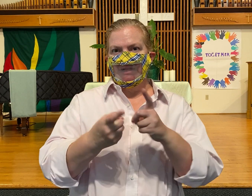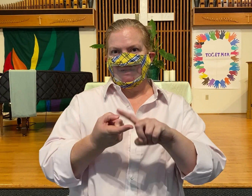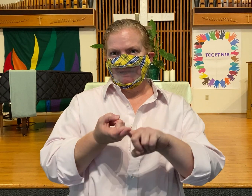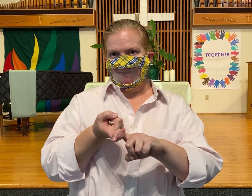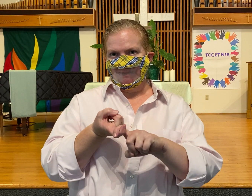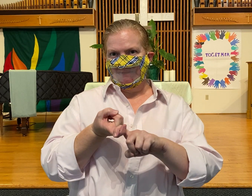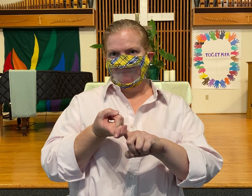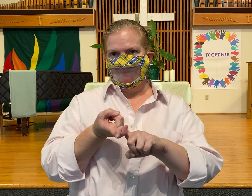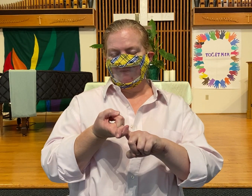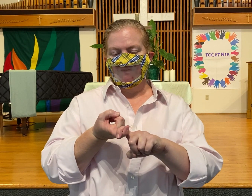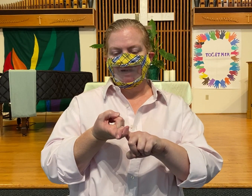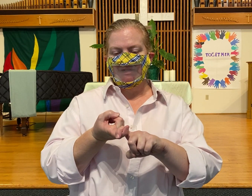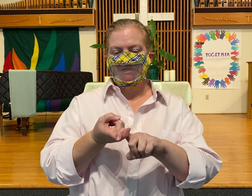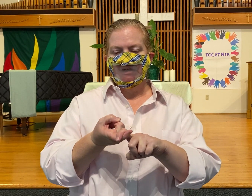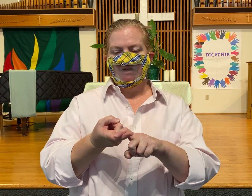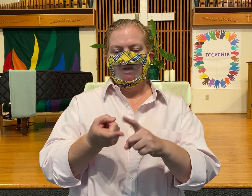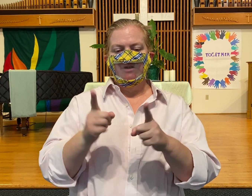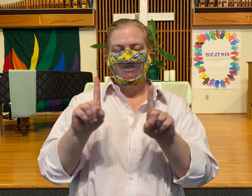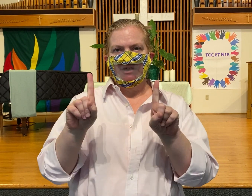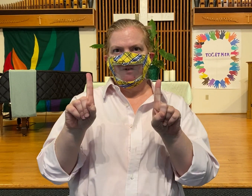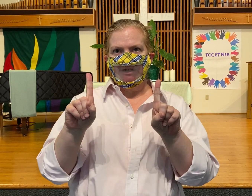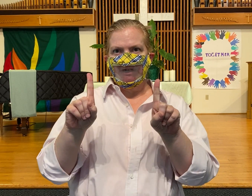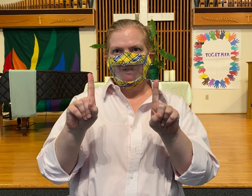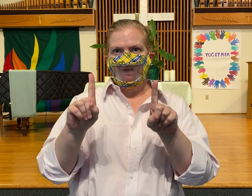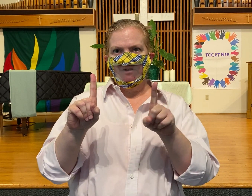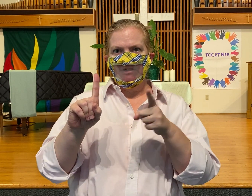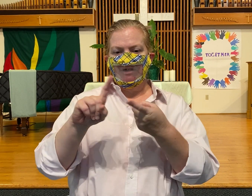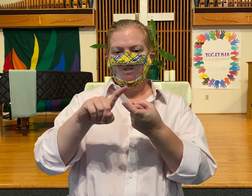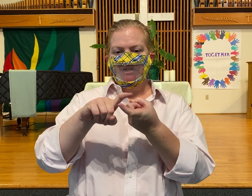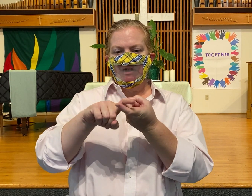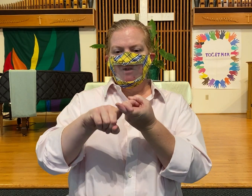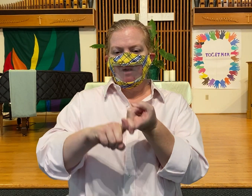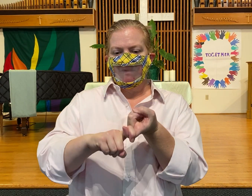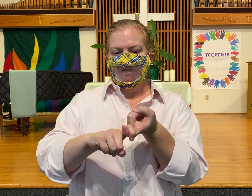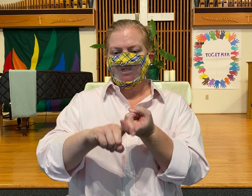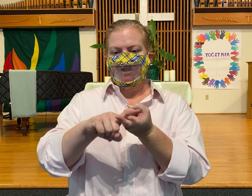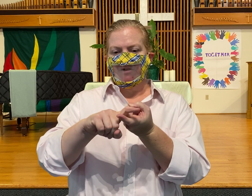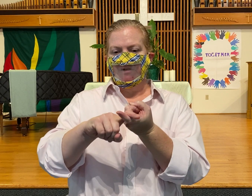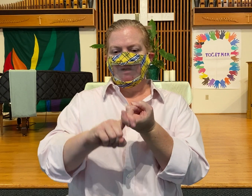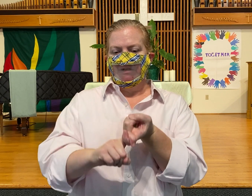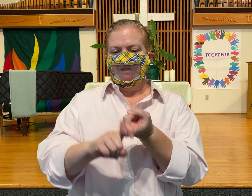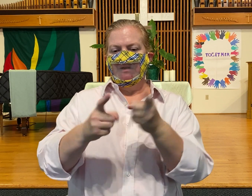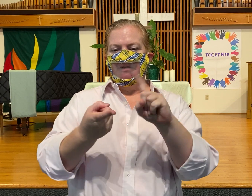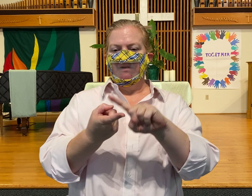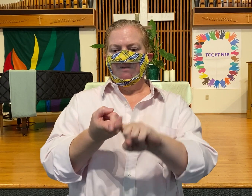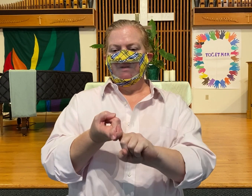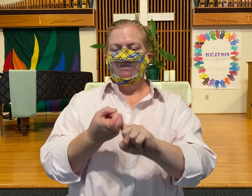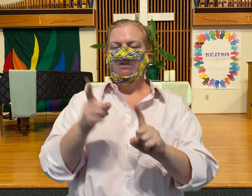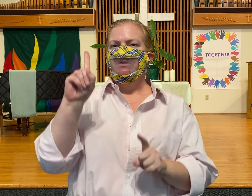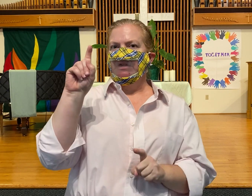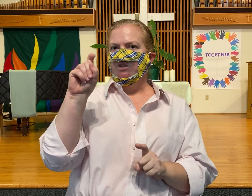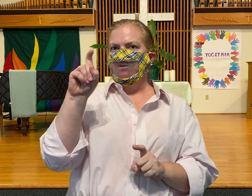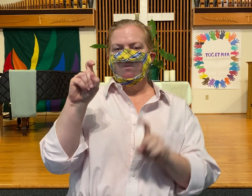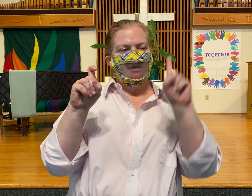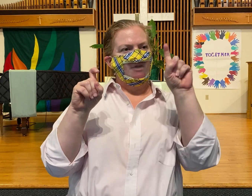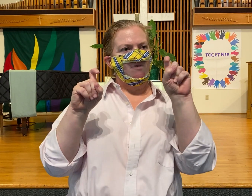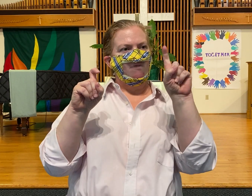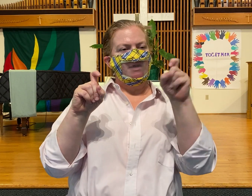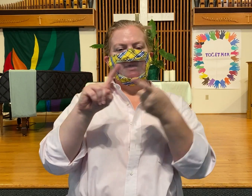friends. Friends, you take your index fingers and you just kind of hook them on each other. This could be like you and your friend,